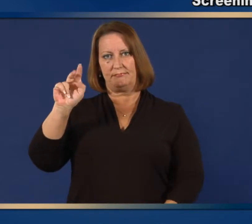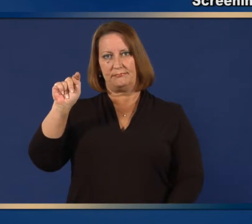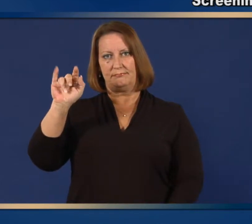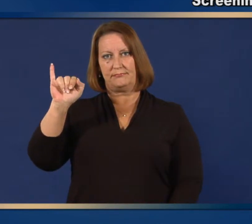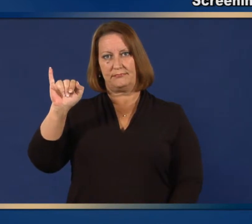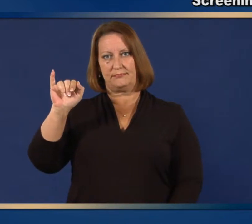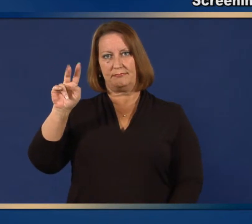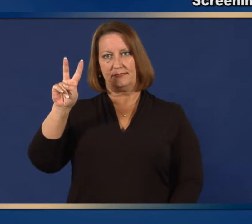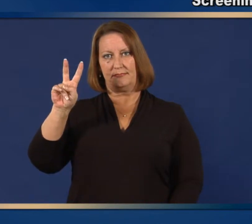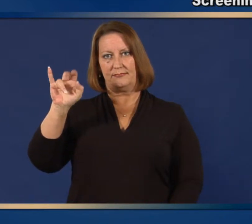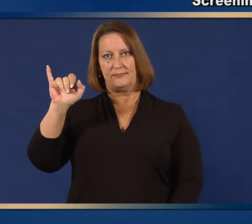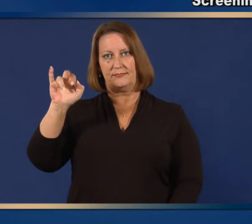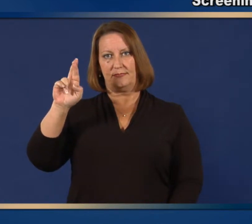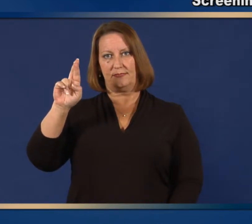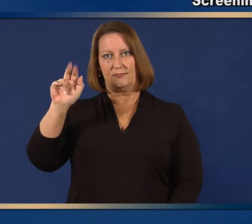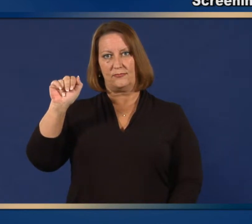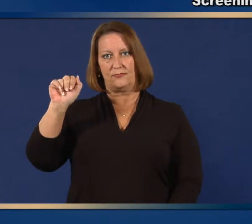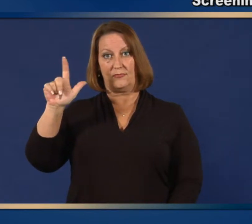11.